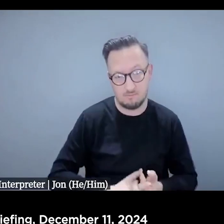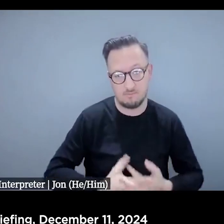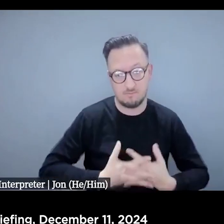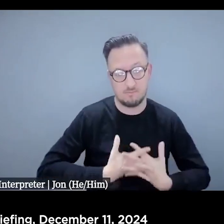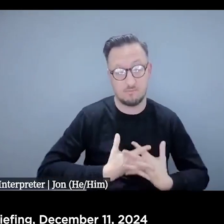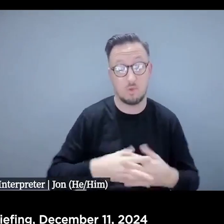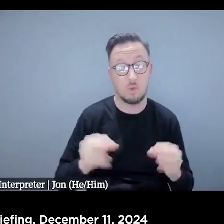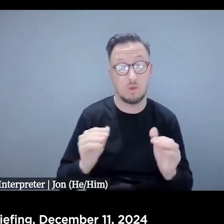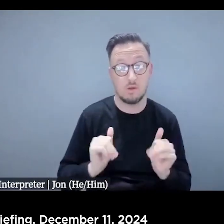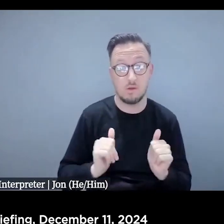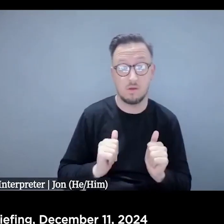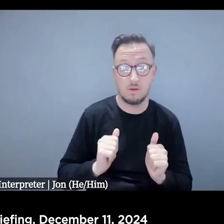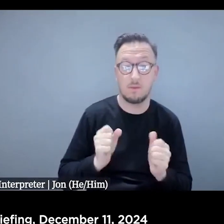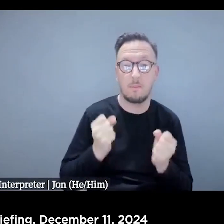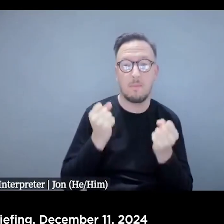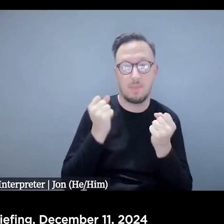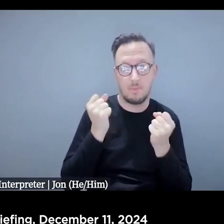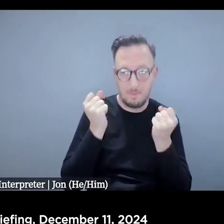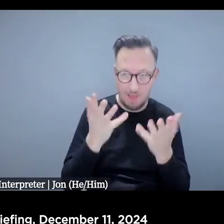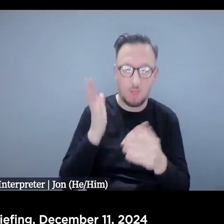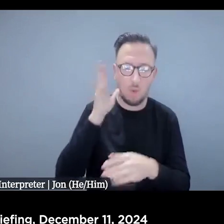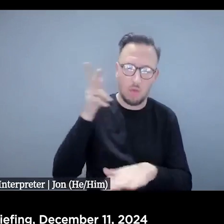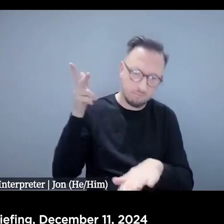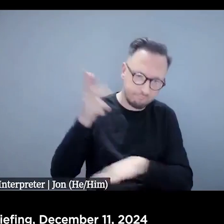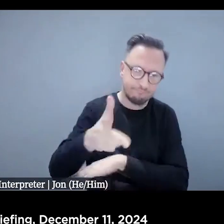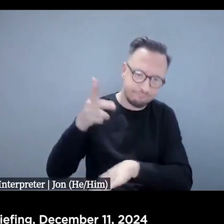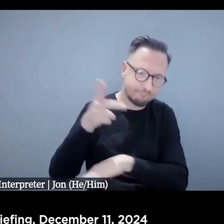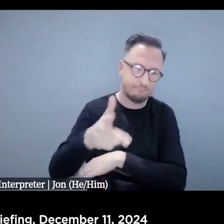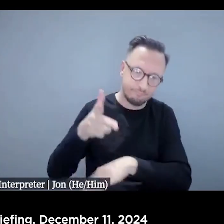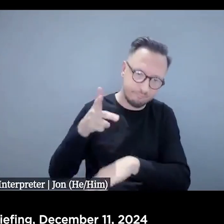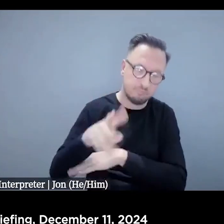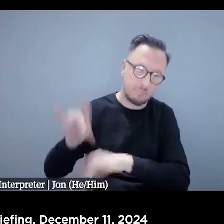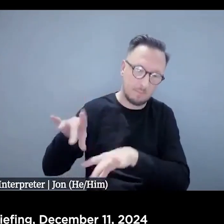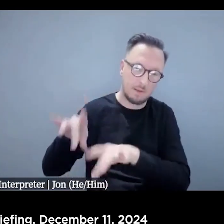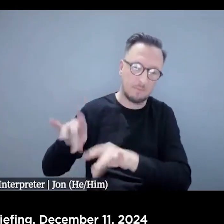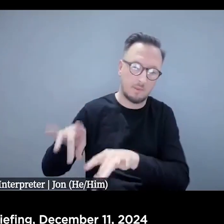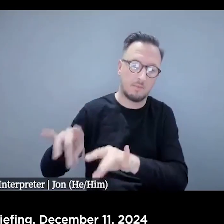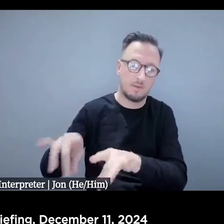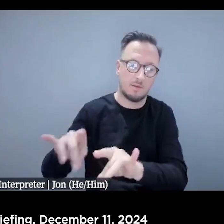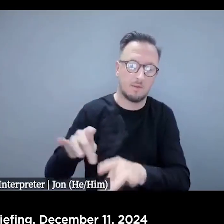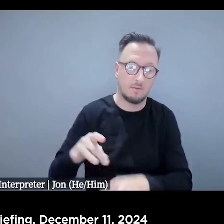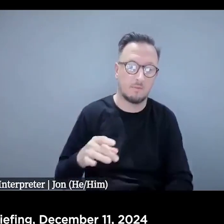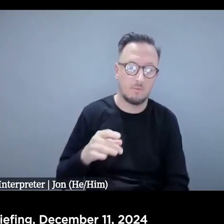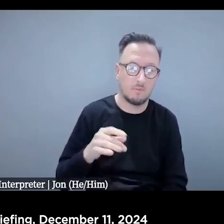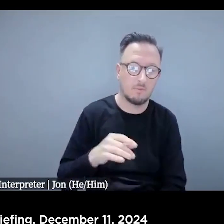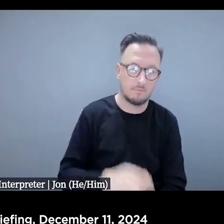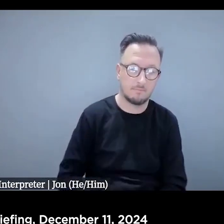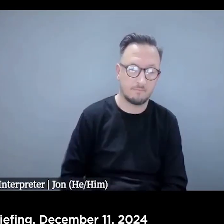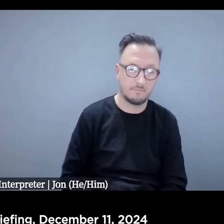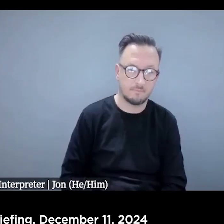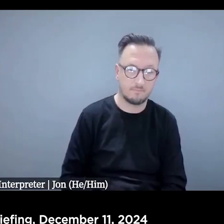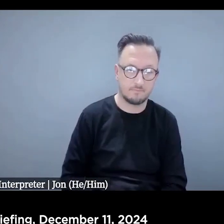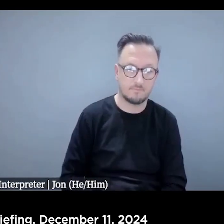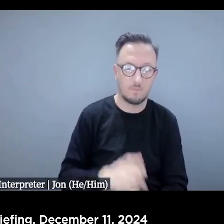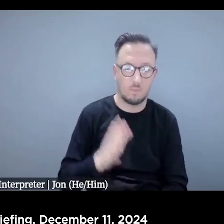there's nothing. As many passes as needed to pick up all debris that is in the right of way as needed into